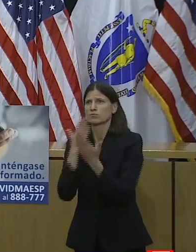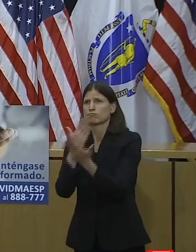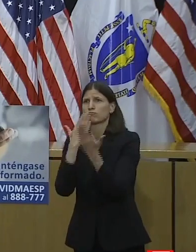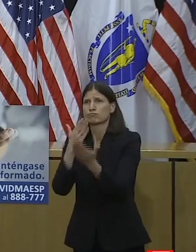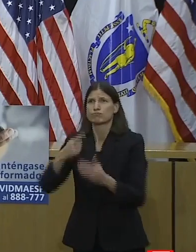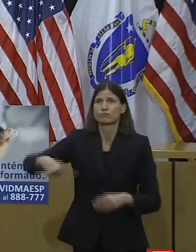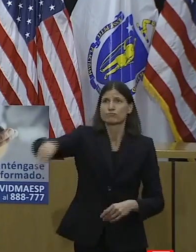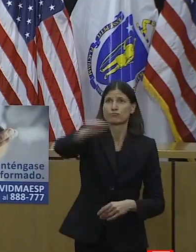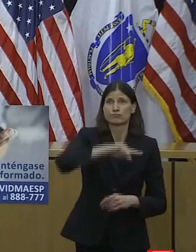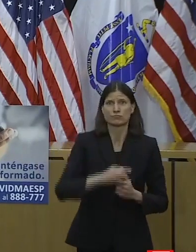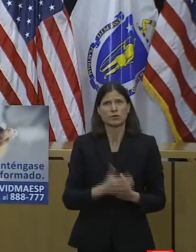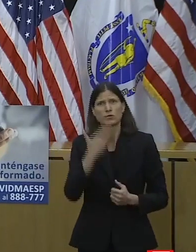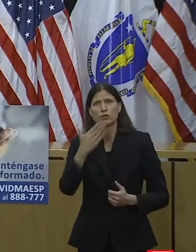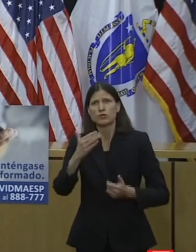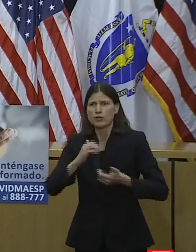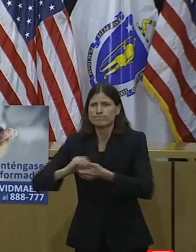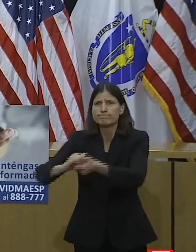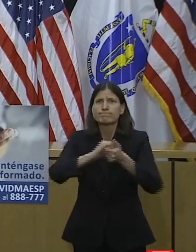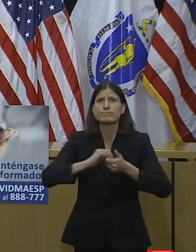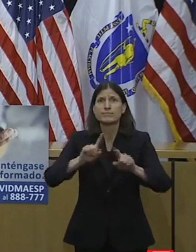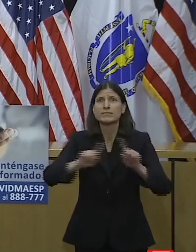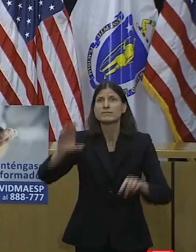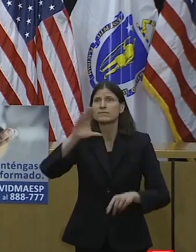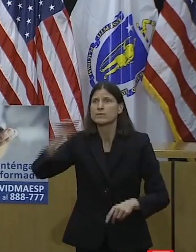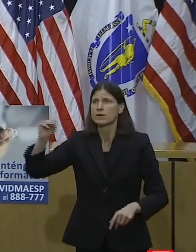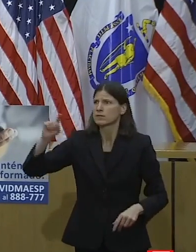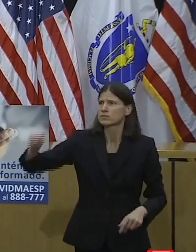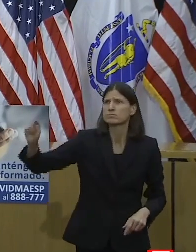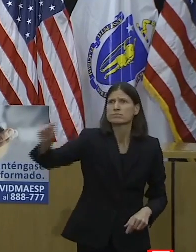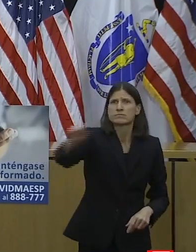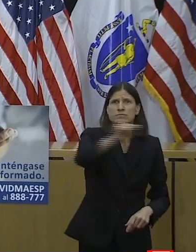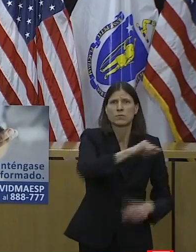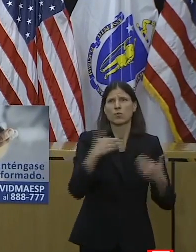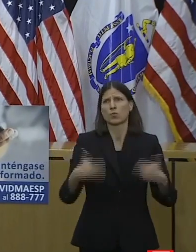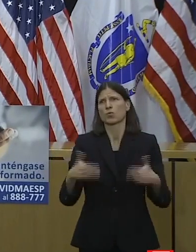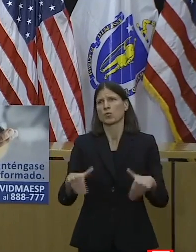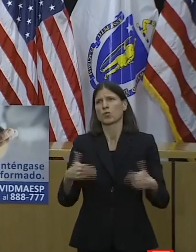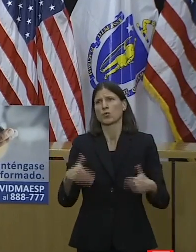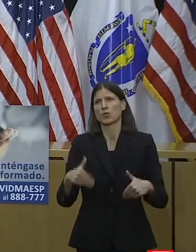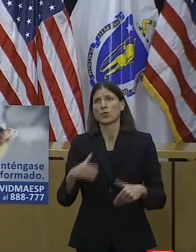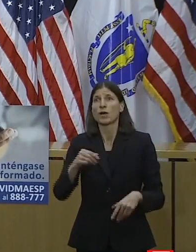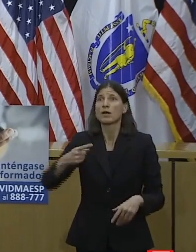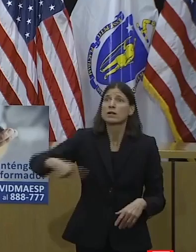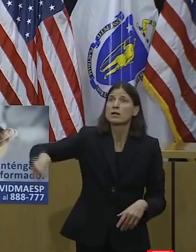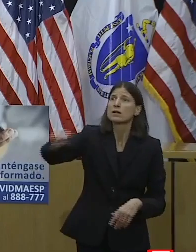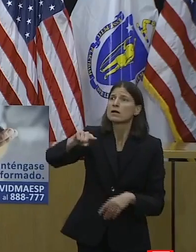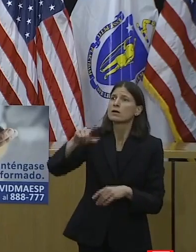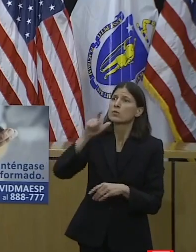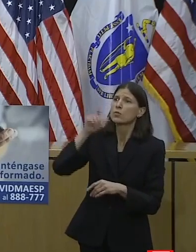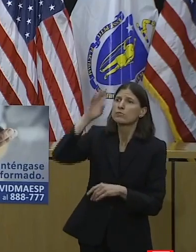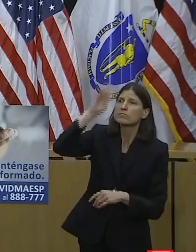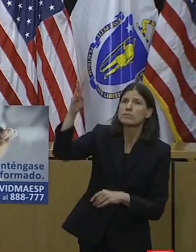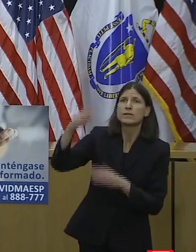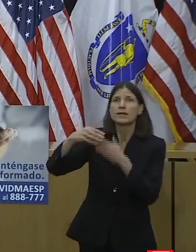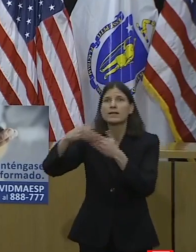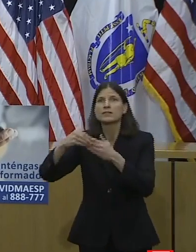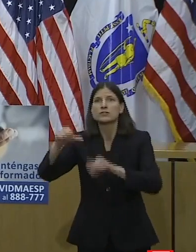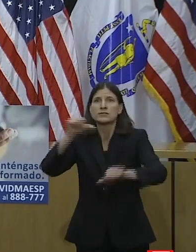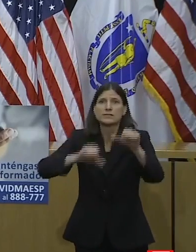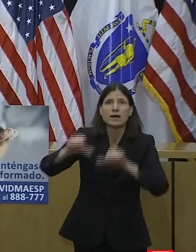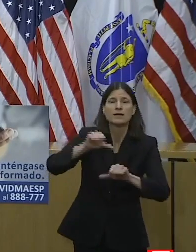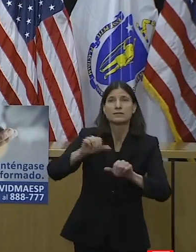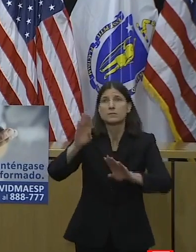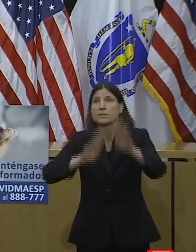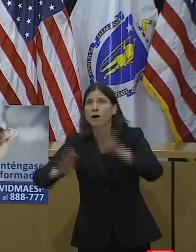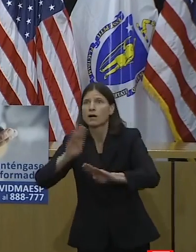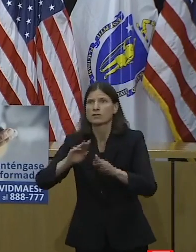nation-leading healthcare and innovation leaders are helping us respond to this unprecedented outbreak. In Massachusetts, we